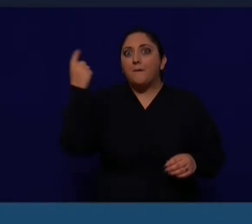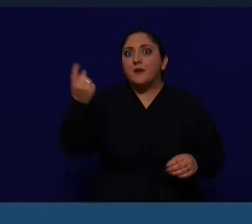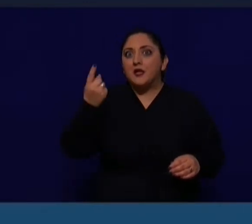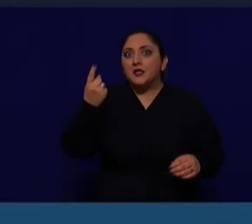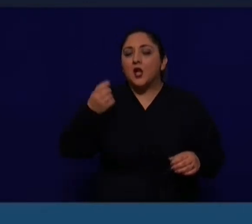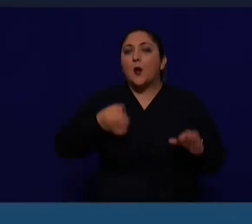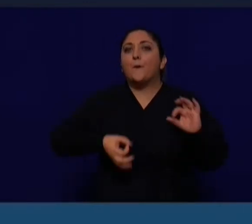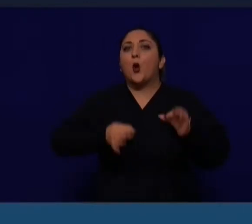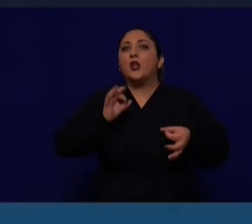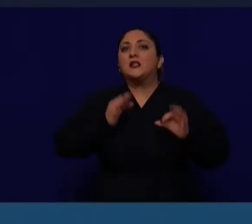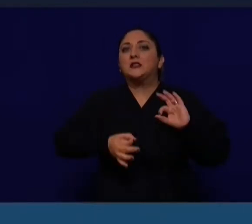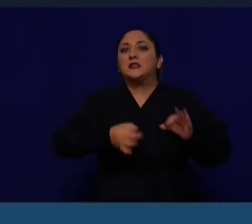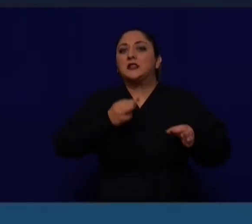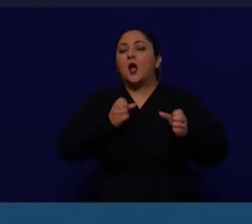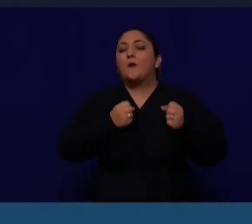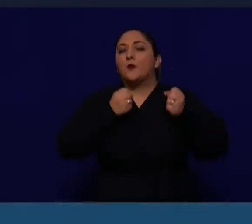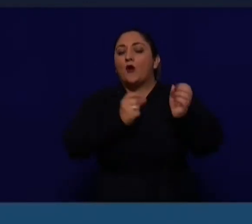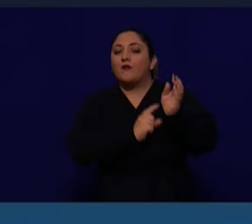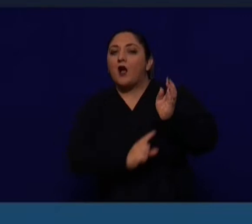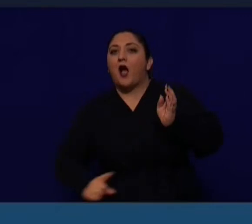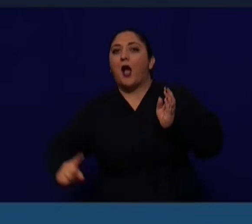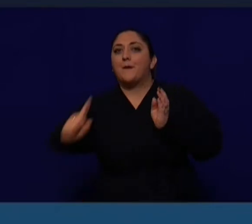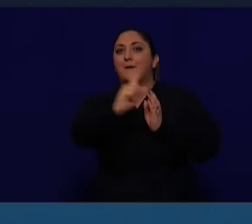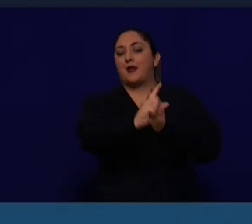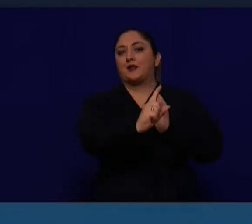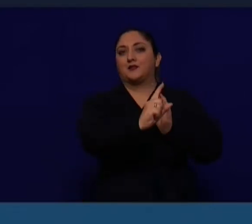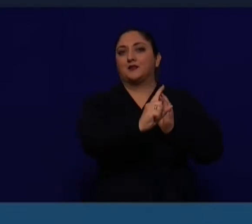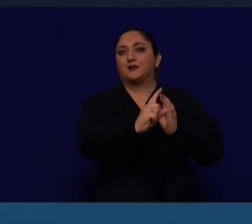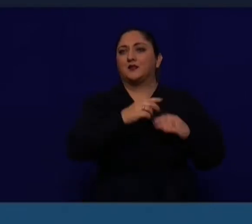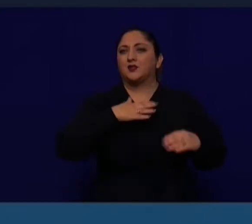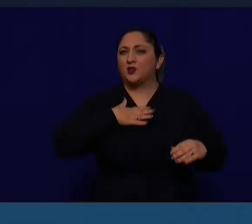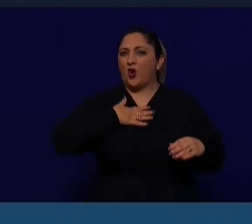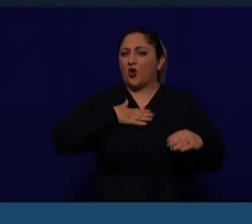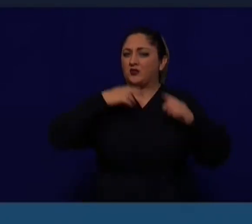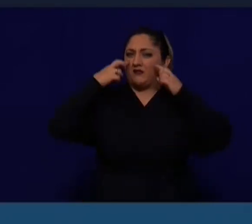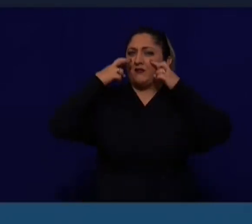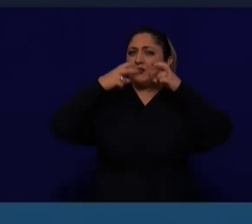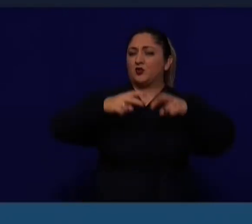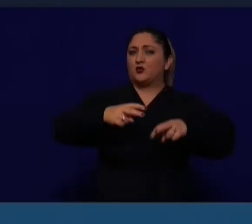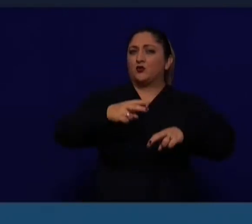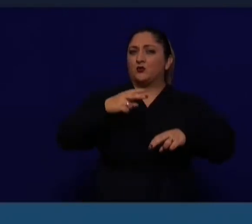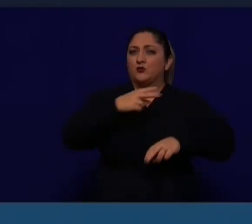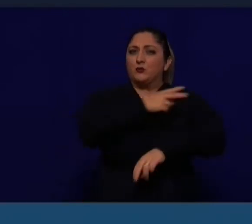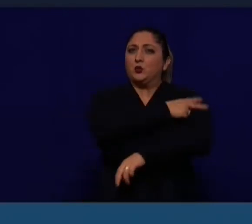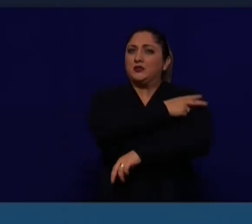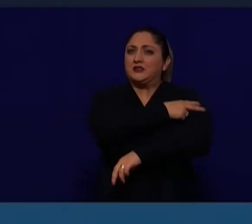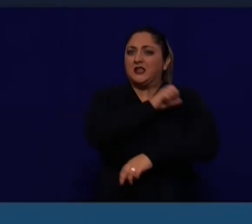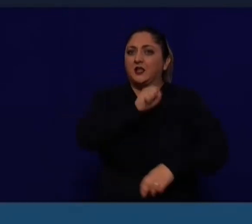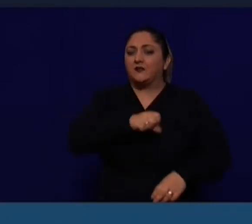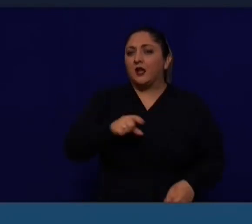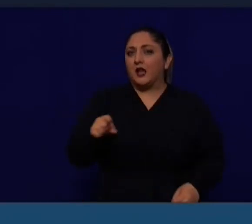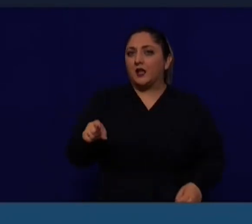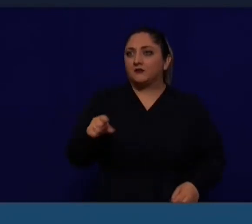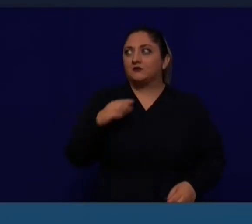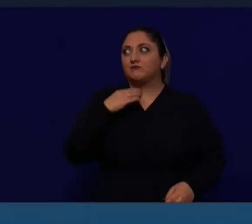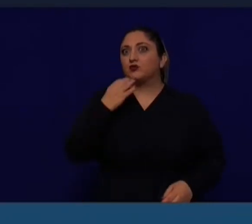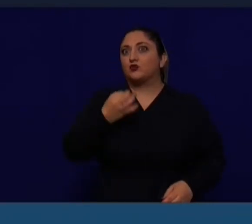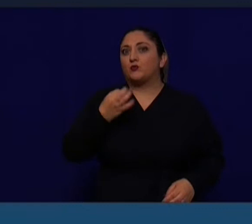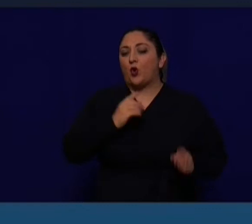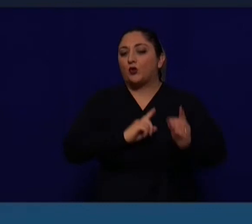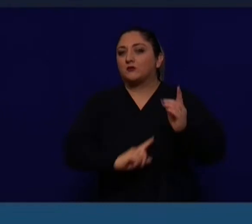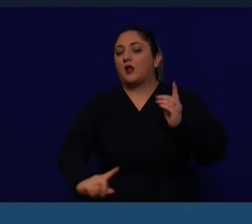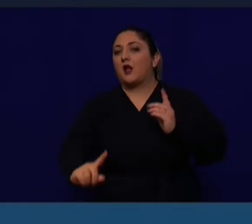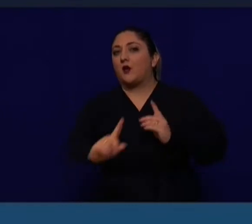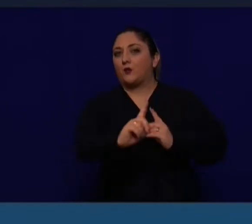be investigating the matter, or are they investigating it for that matter? And the third question, there's been a ban